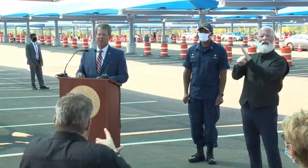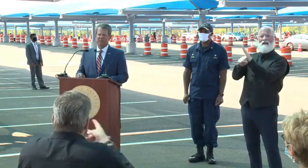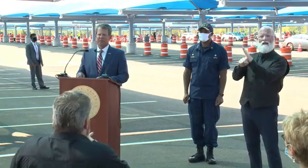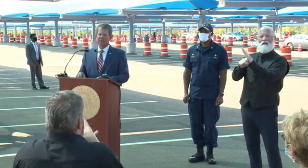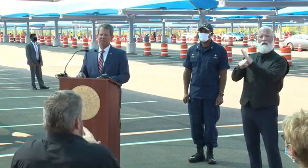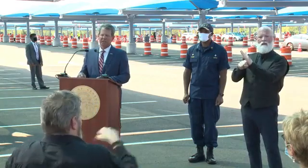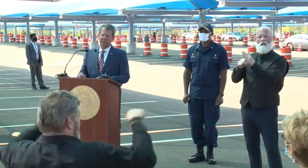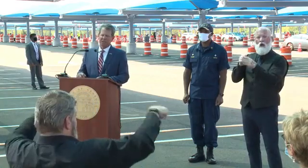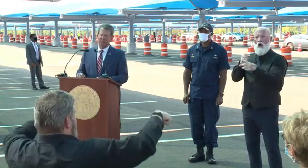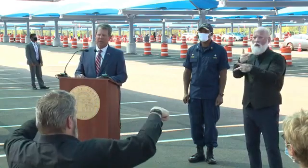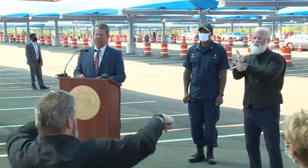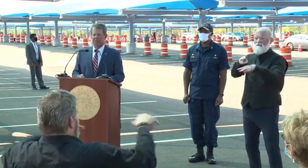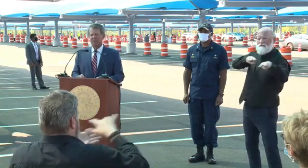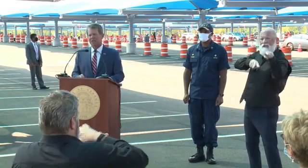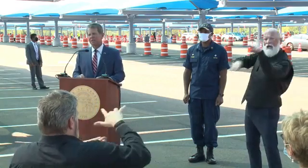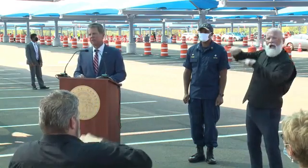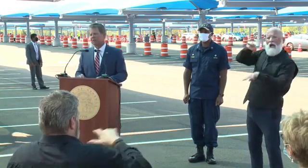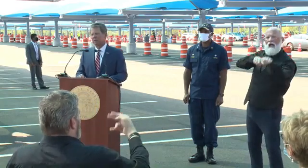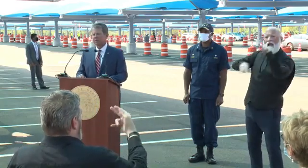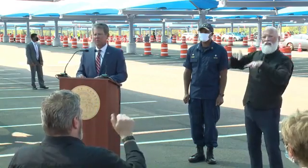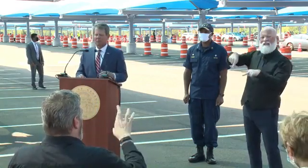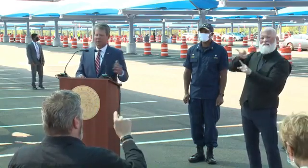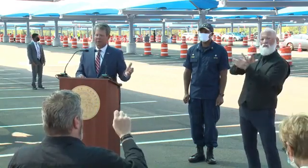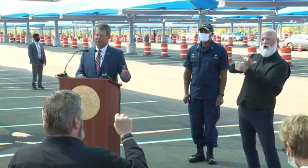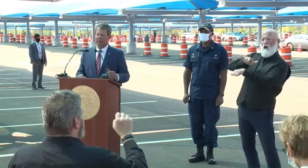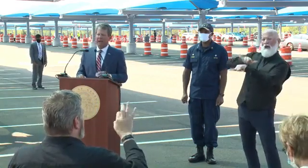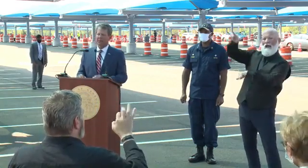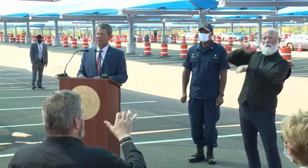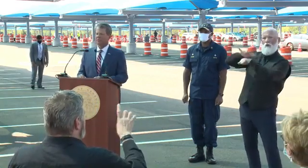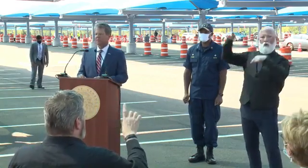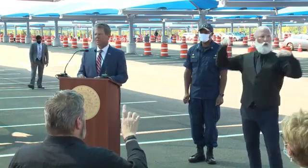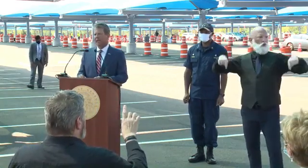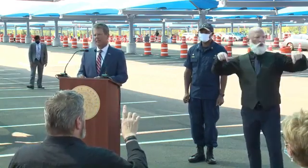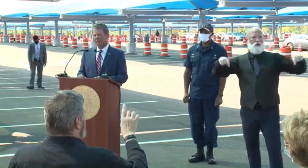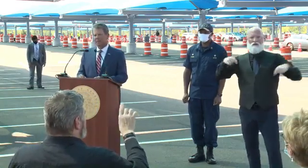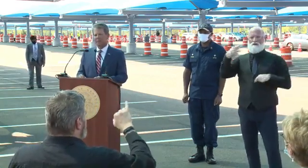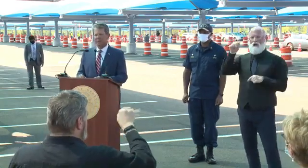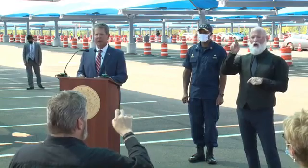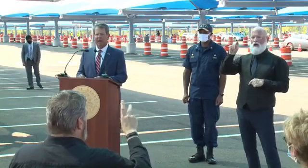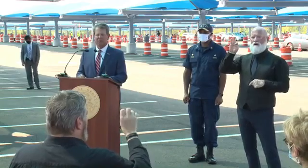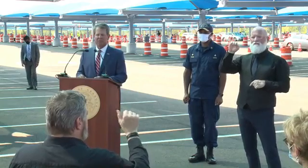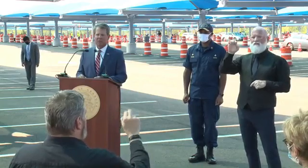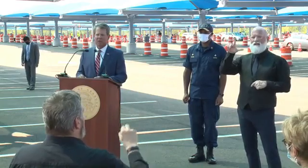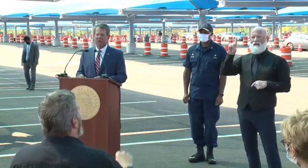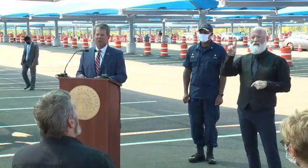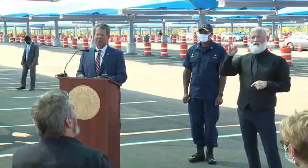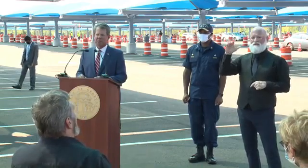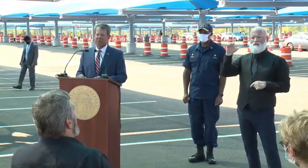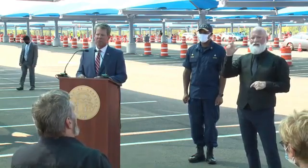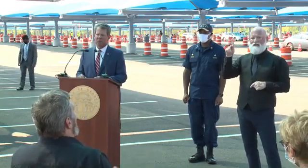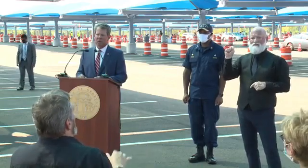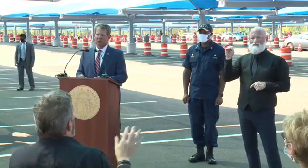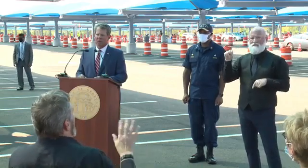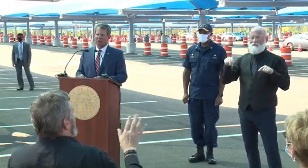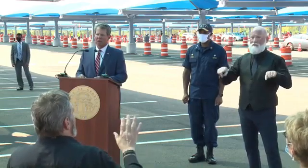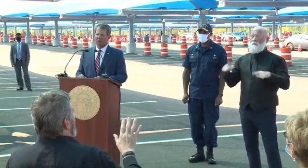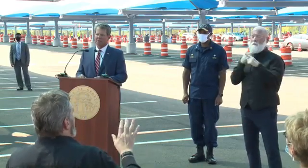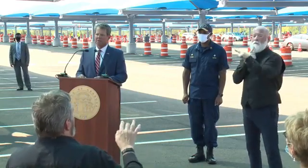Well, the reason for the special session is you can refer back to the statement that we put out was in regards